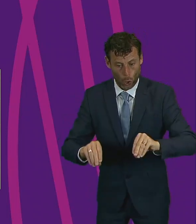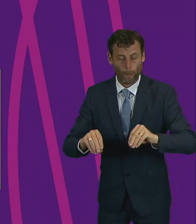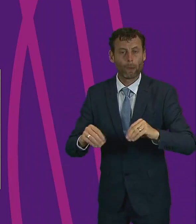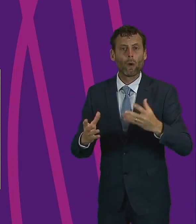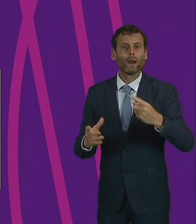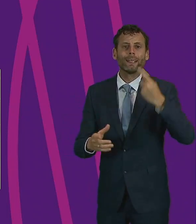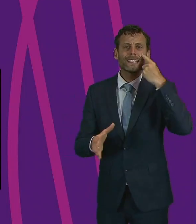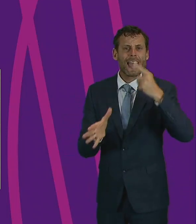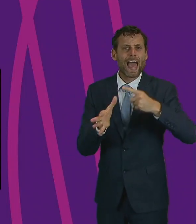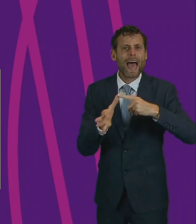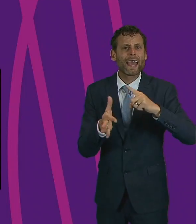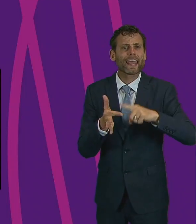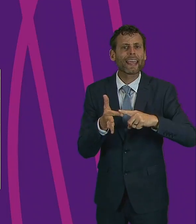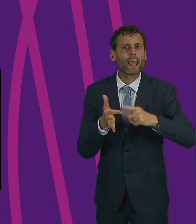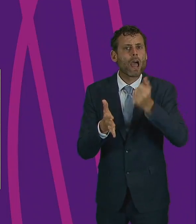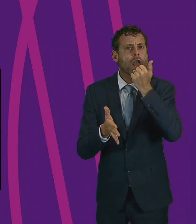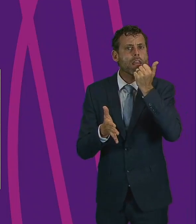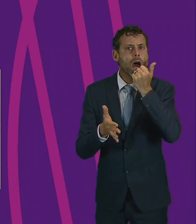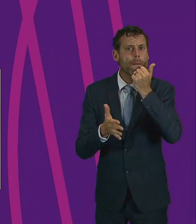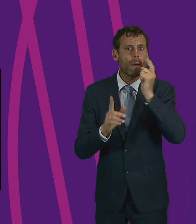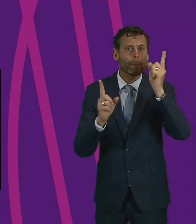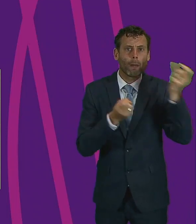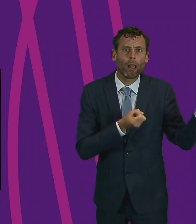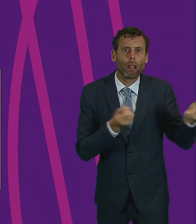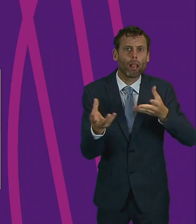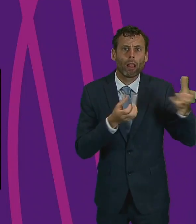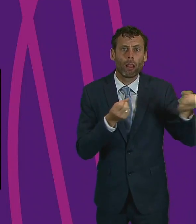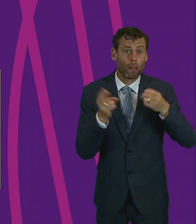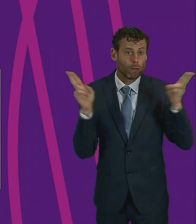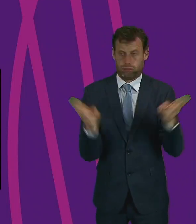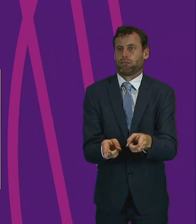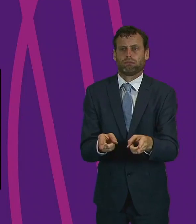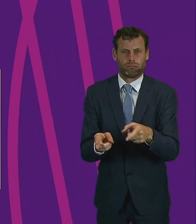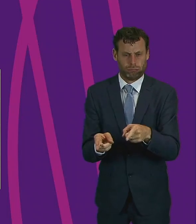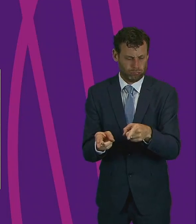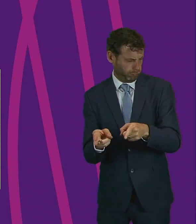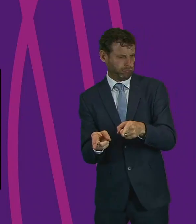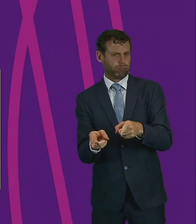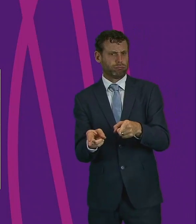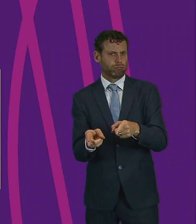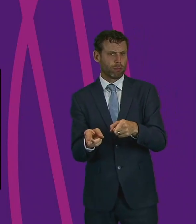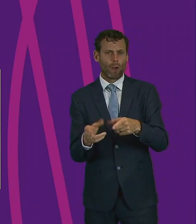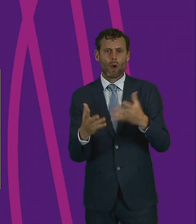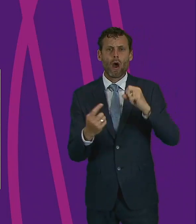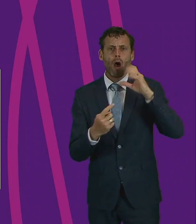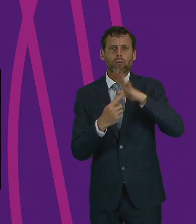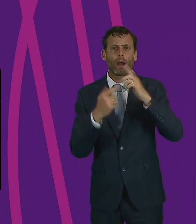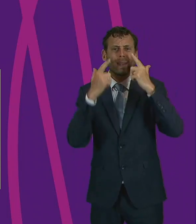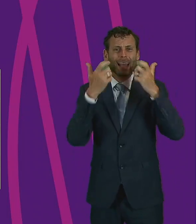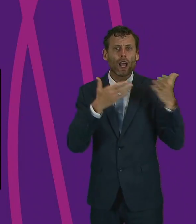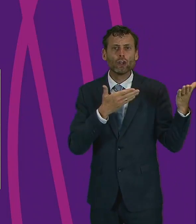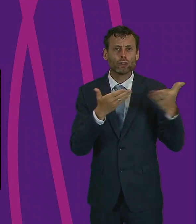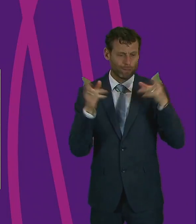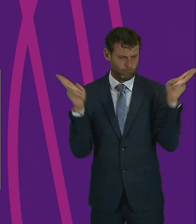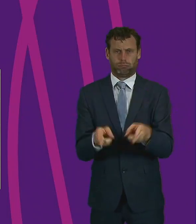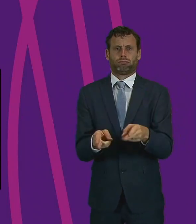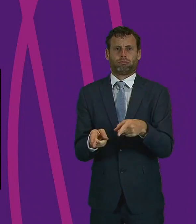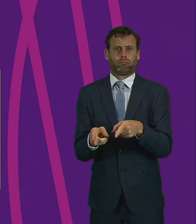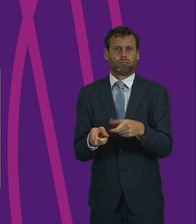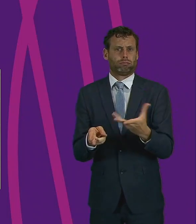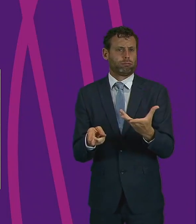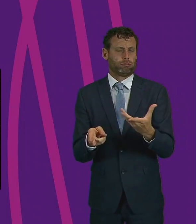A&E, the significant reduction in urgent referrals from our primary care colleagues. But the first set of plans,